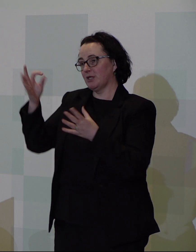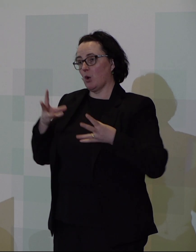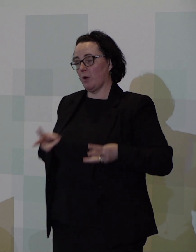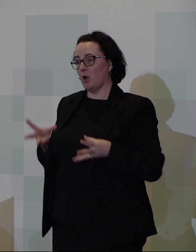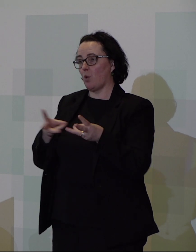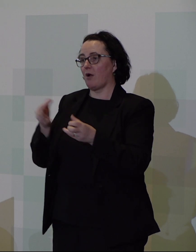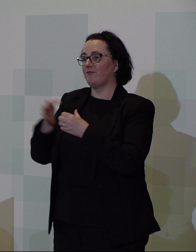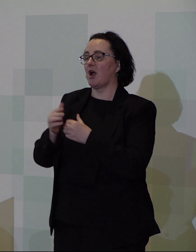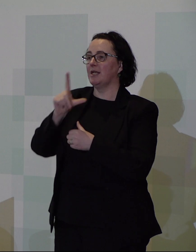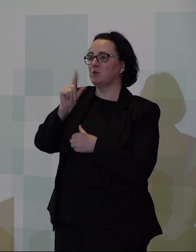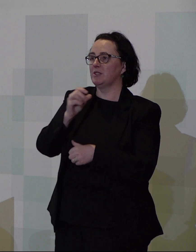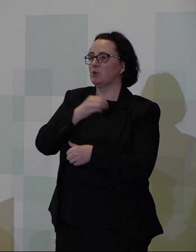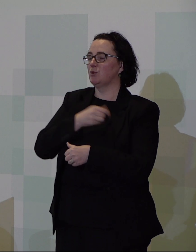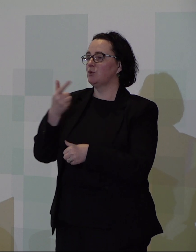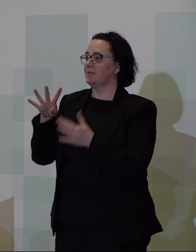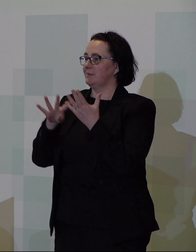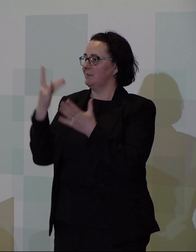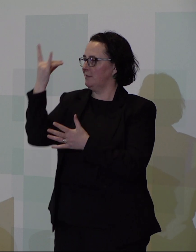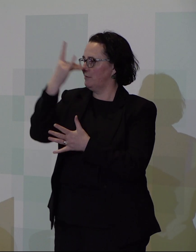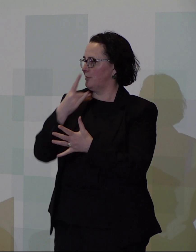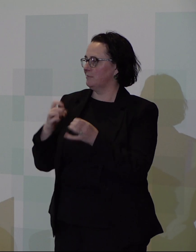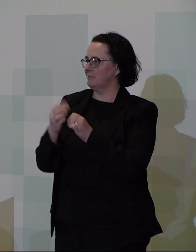for 20 to 29 hours a week.